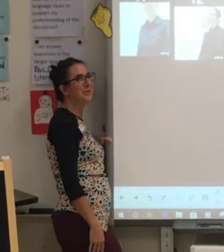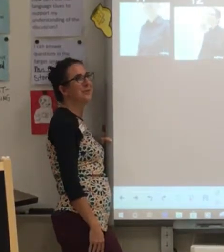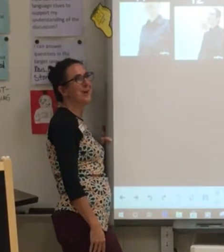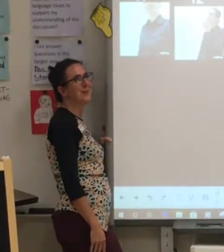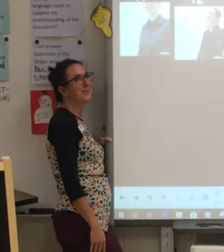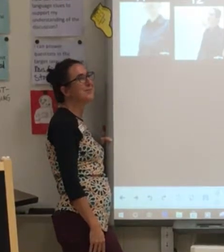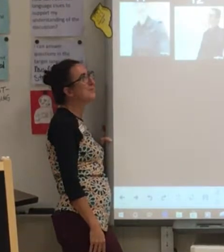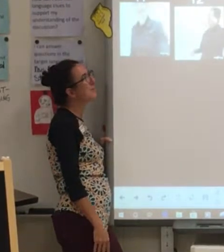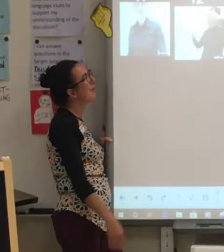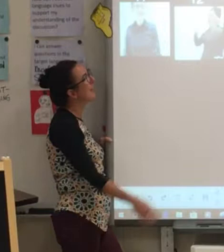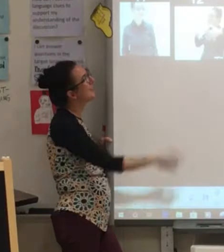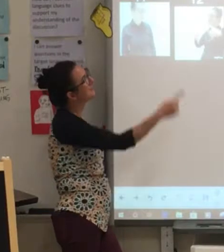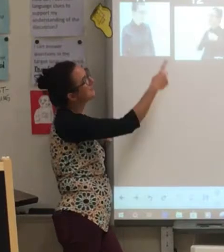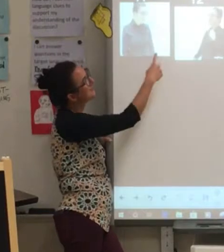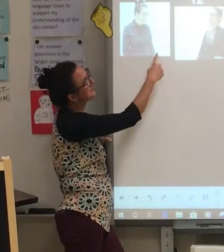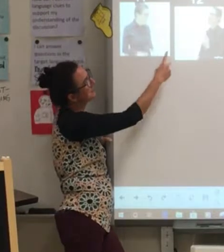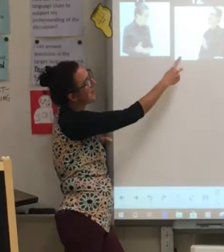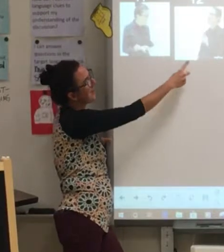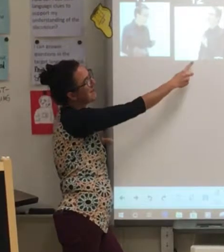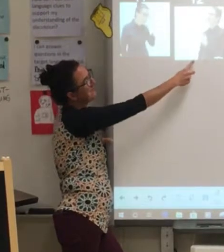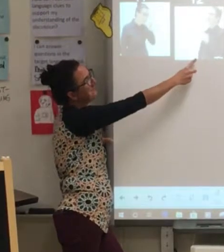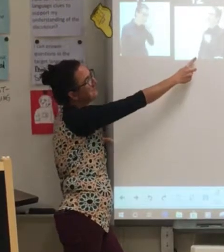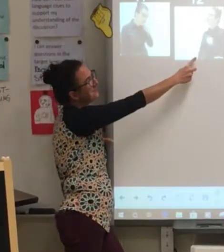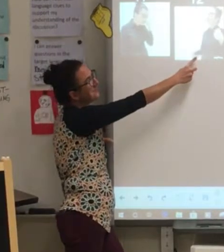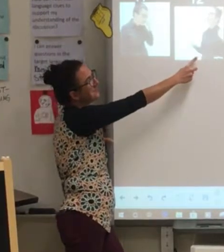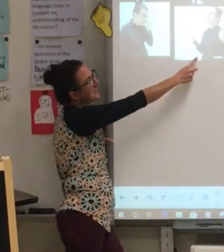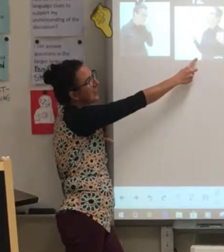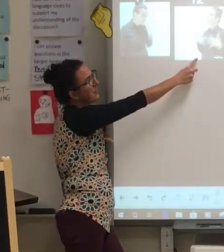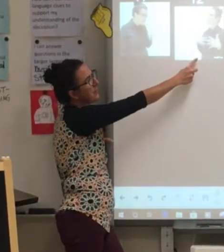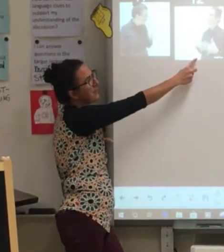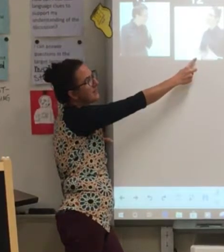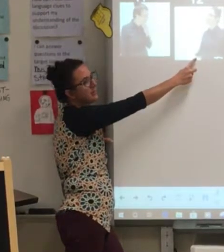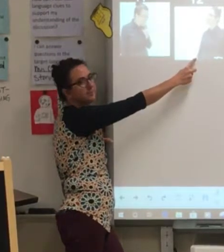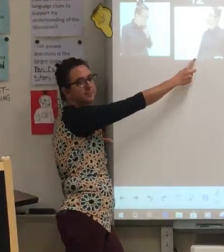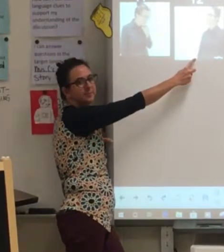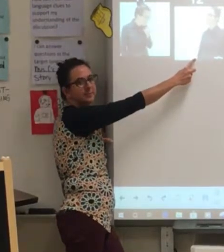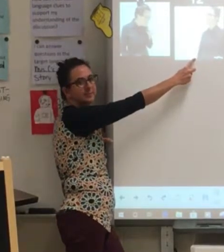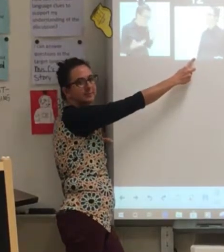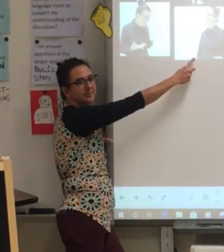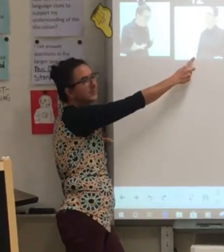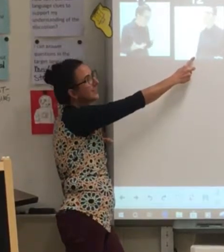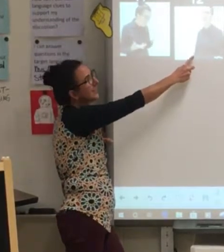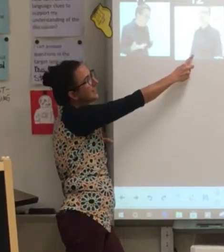cry, y'all. Okay. Alright, what about this one? You left me.